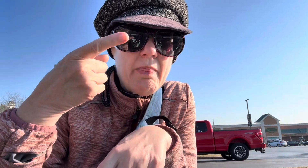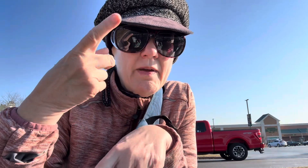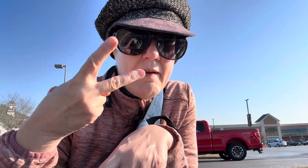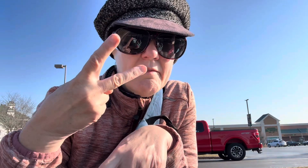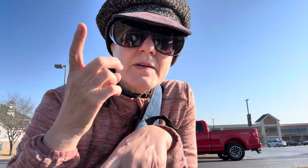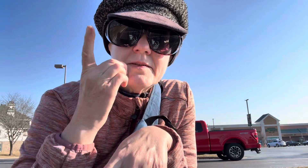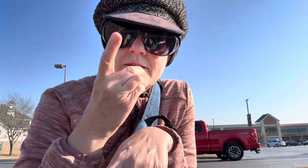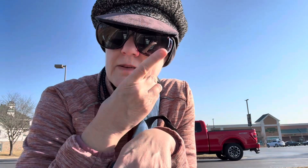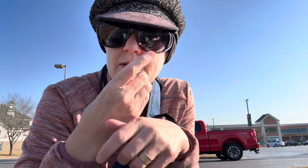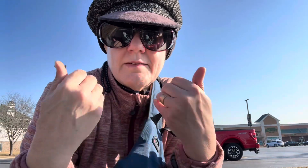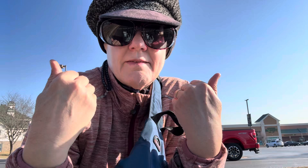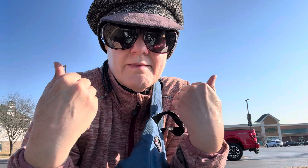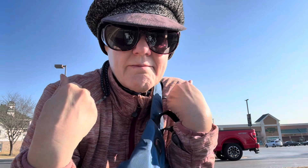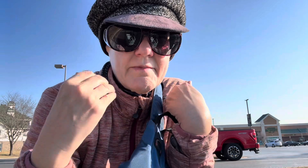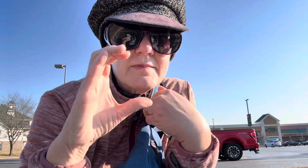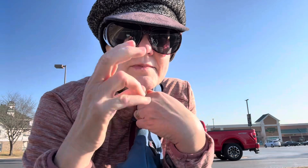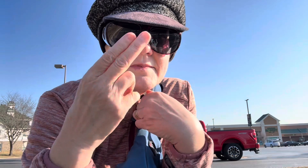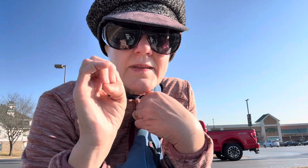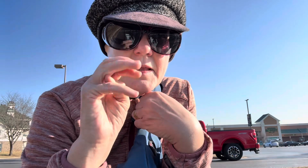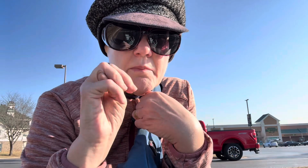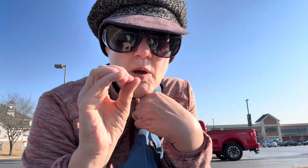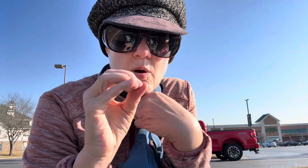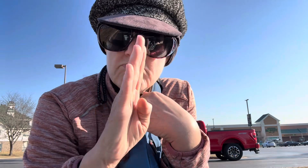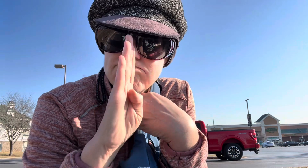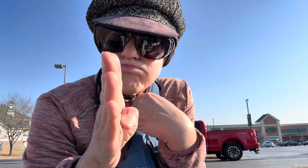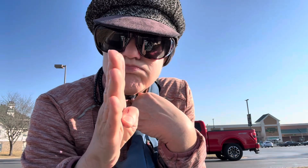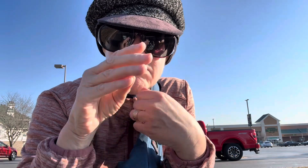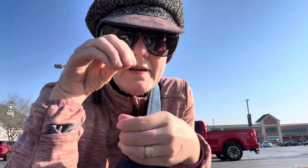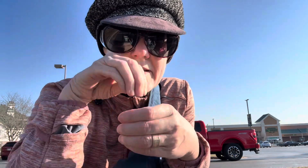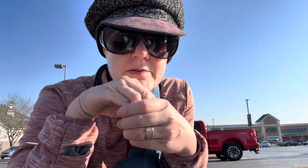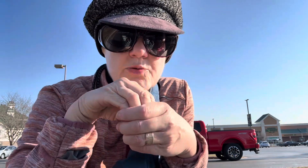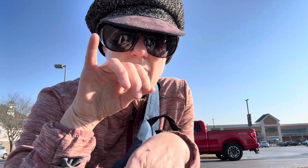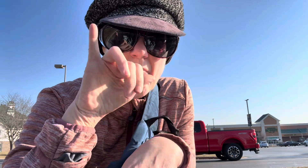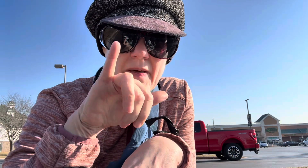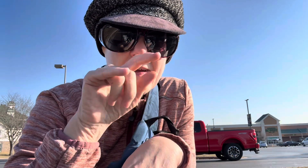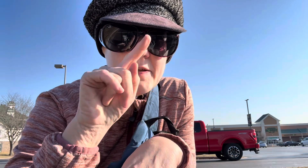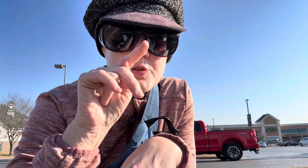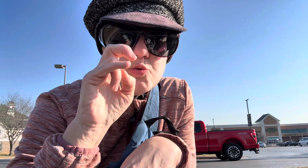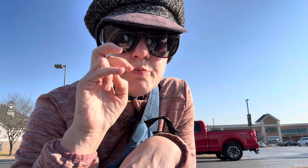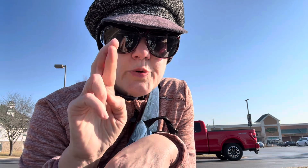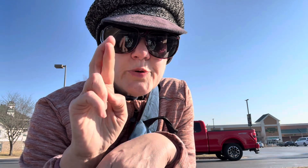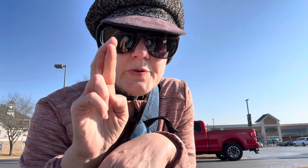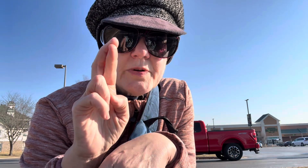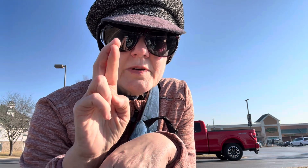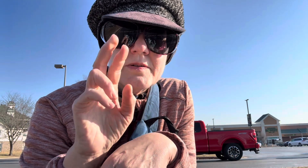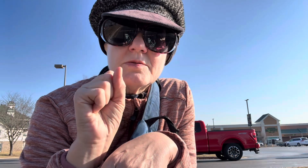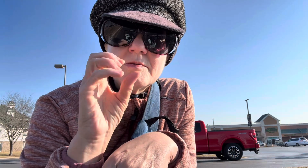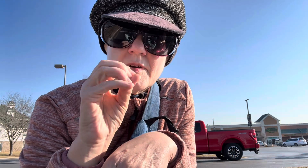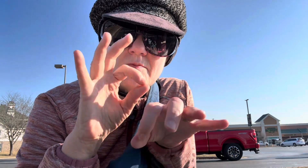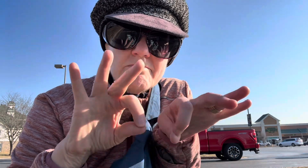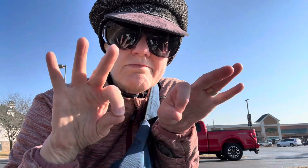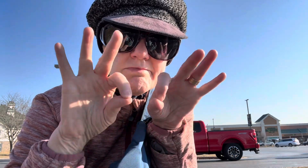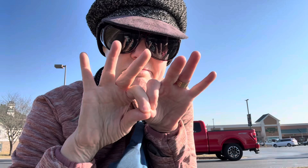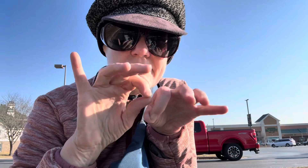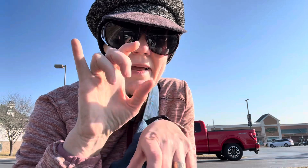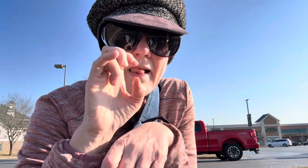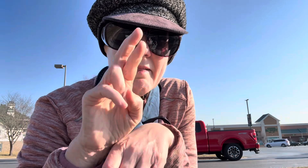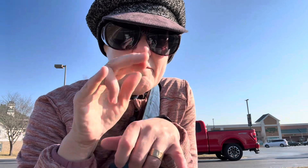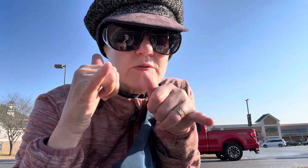About every month or month and a half, he has to have chemo placed directly into that liver tumor to keep it